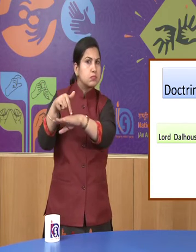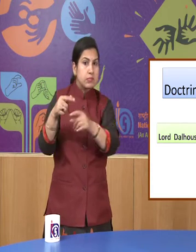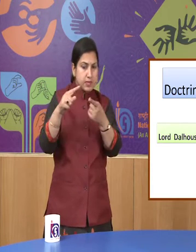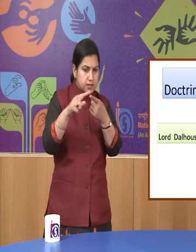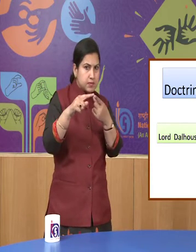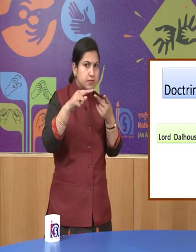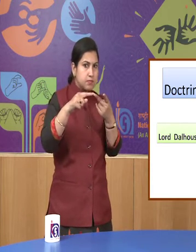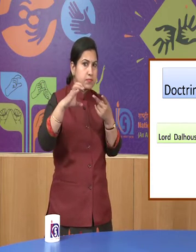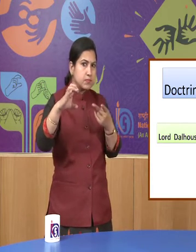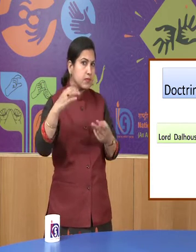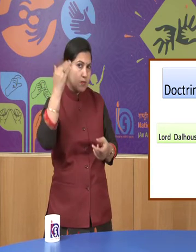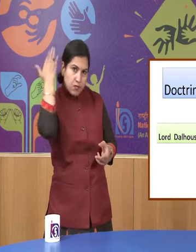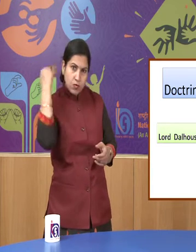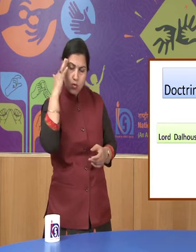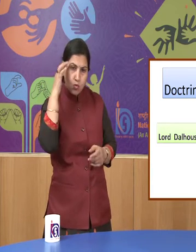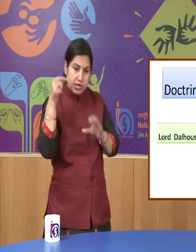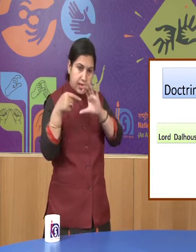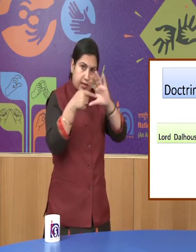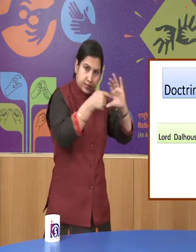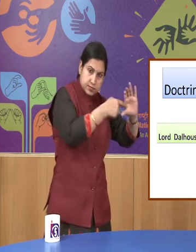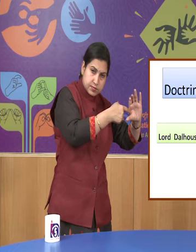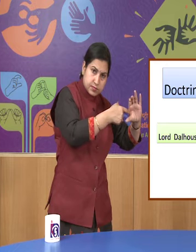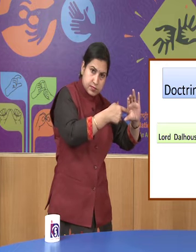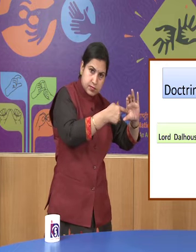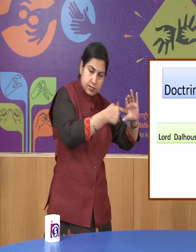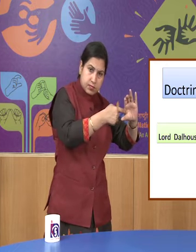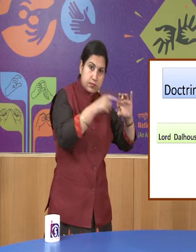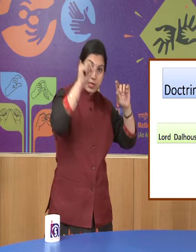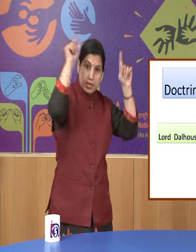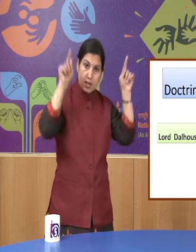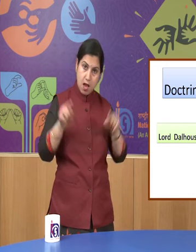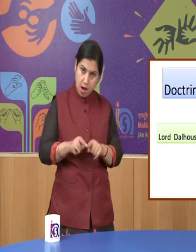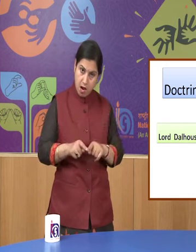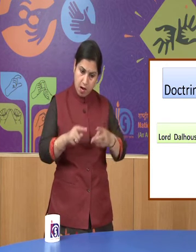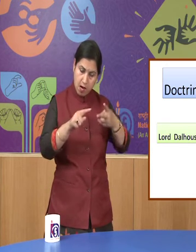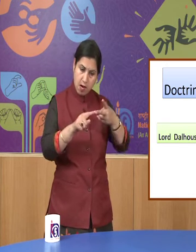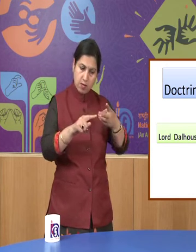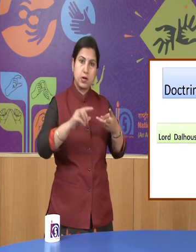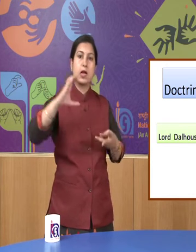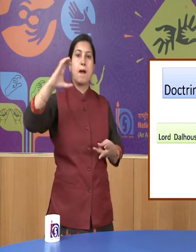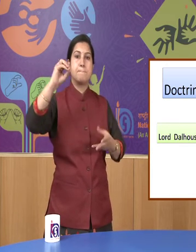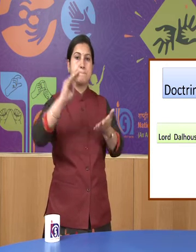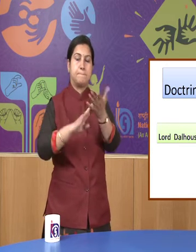EIC is East India Company.